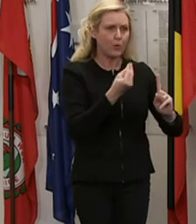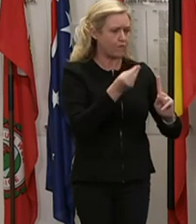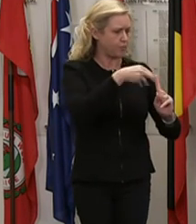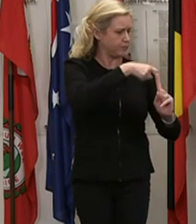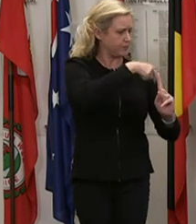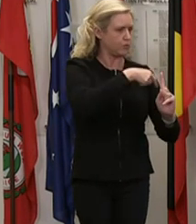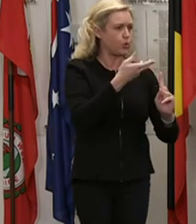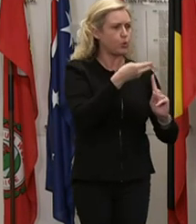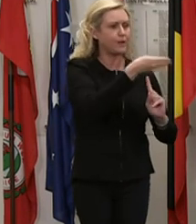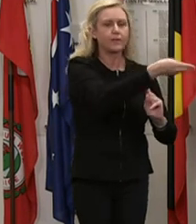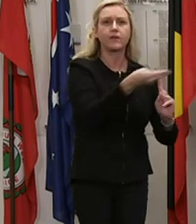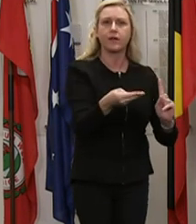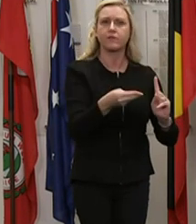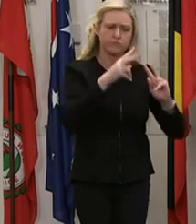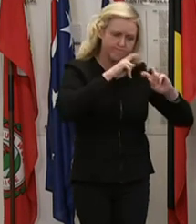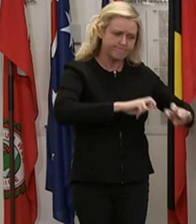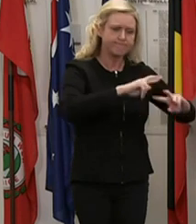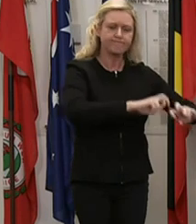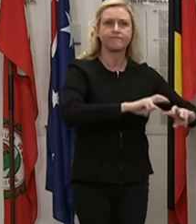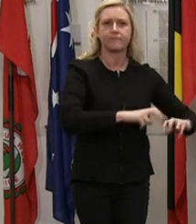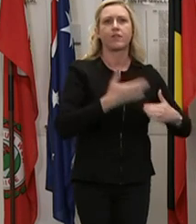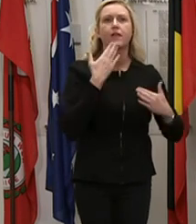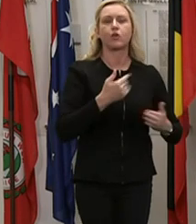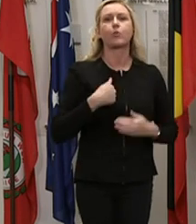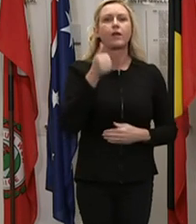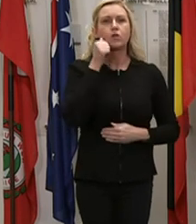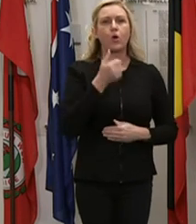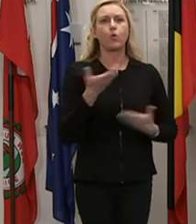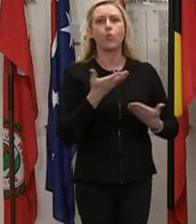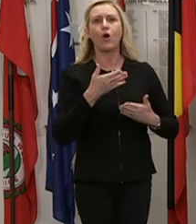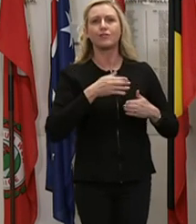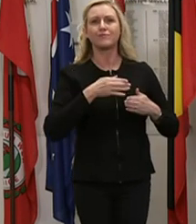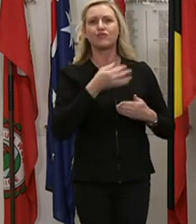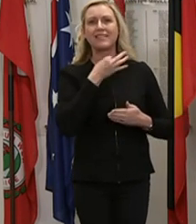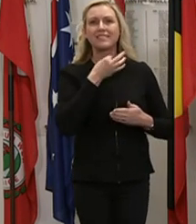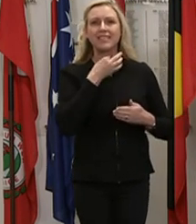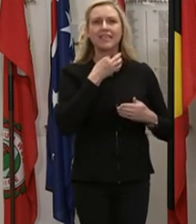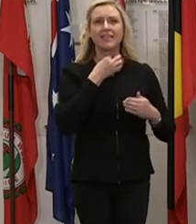the right thing. We know what the high-risk activity is. We know what the health advice is, and it's up to